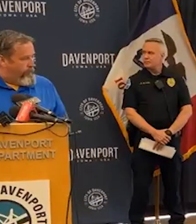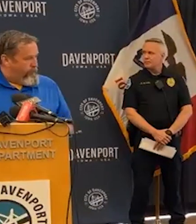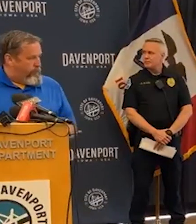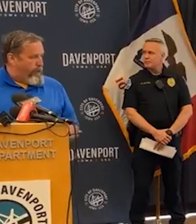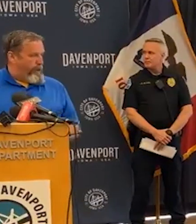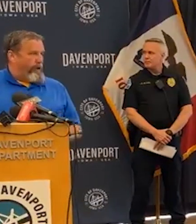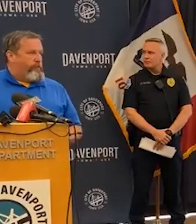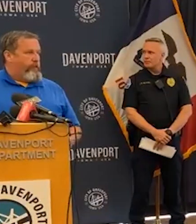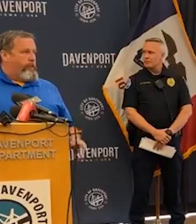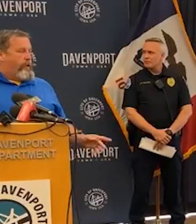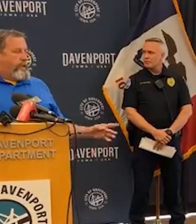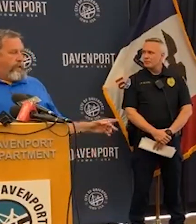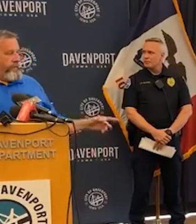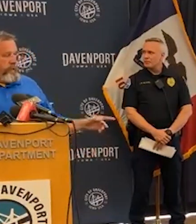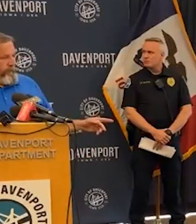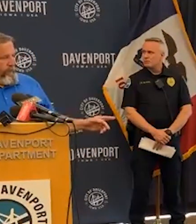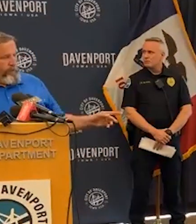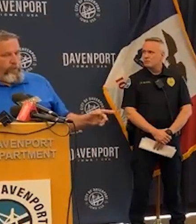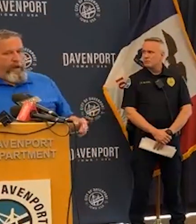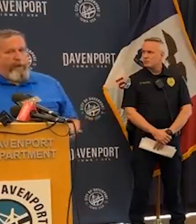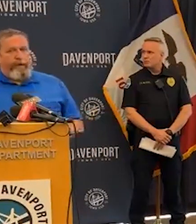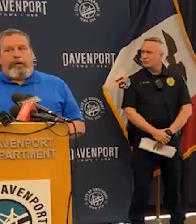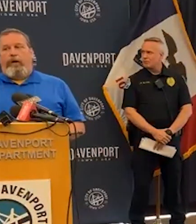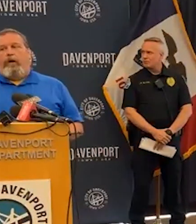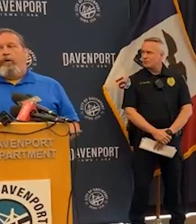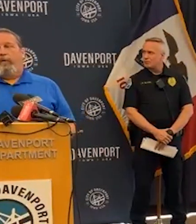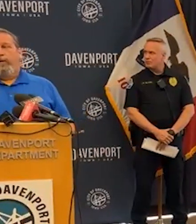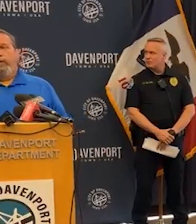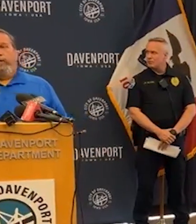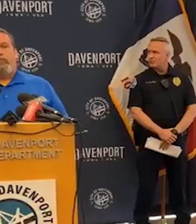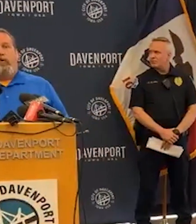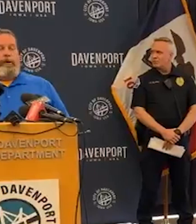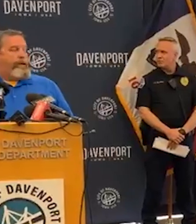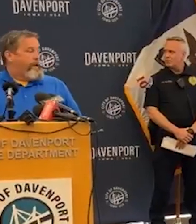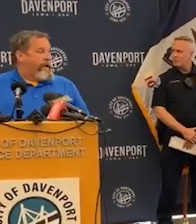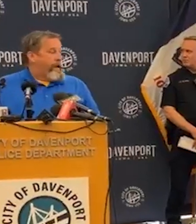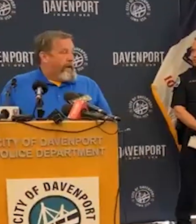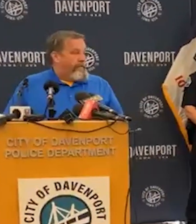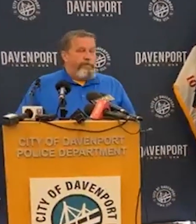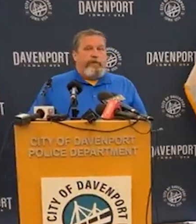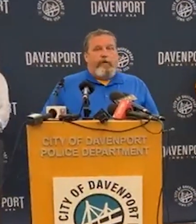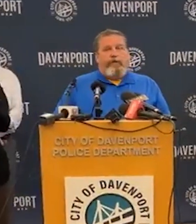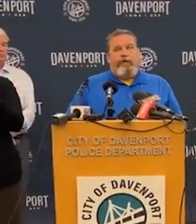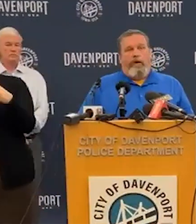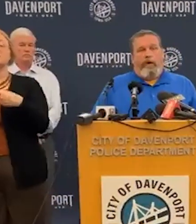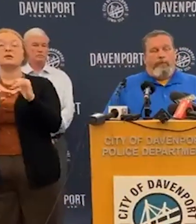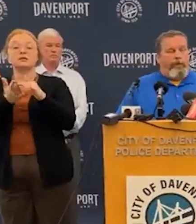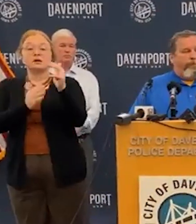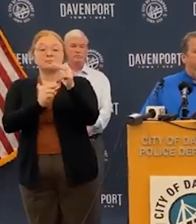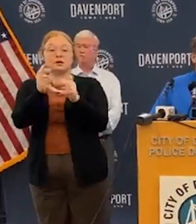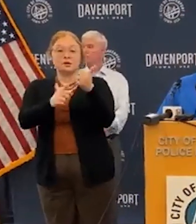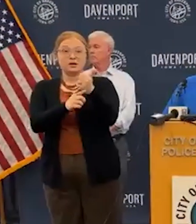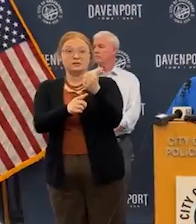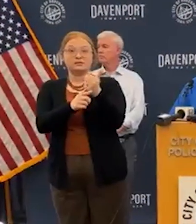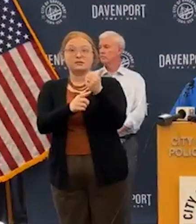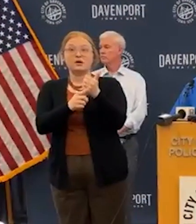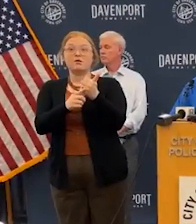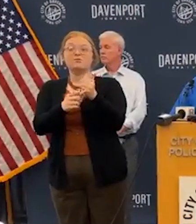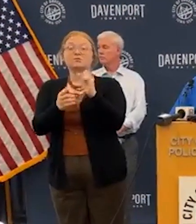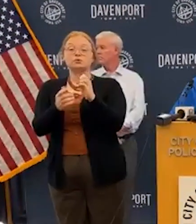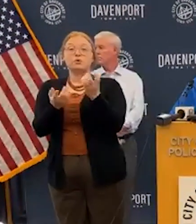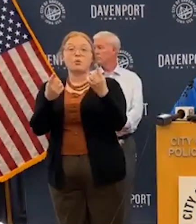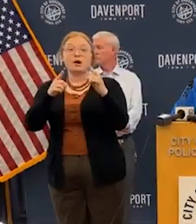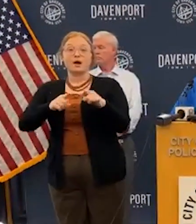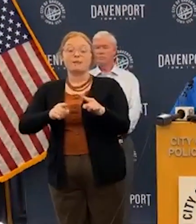in progress. So the error was allowing it to be shown as a failed inspection instead of an